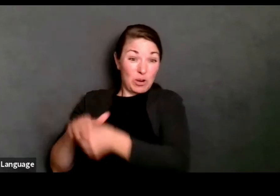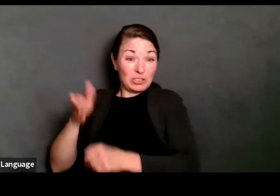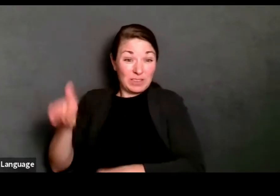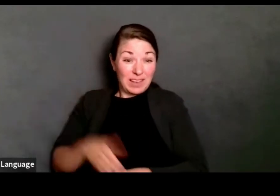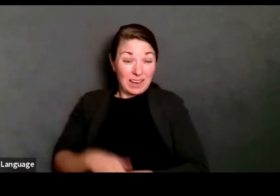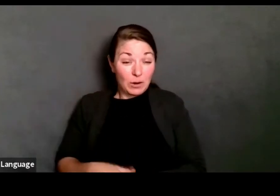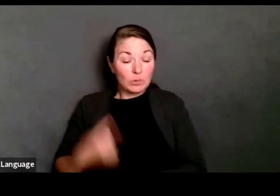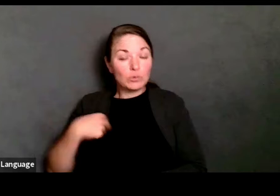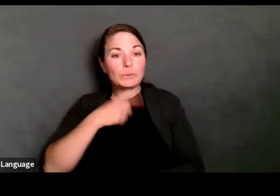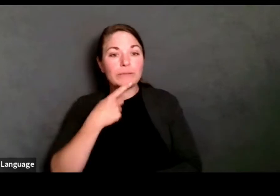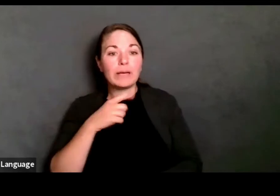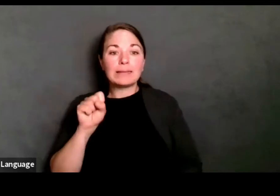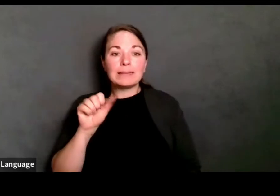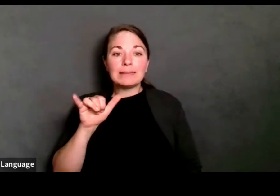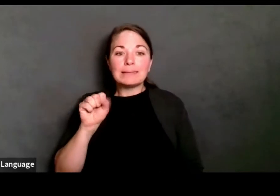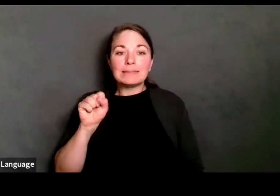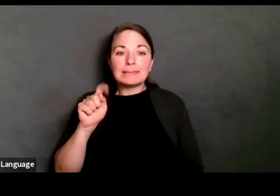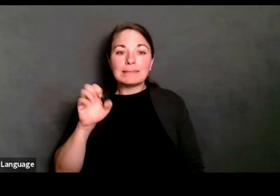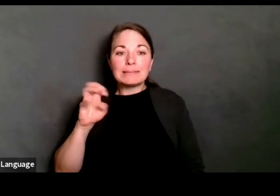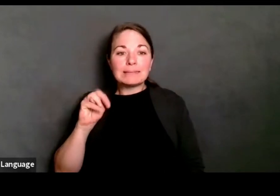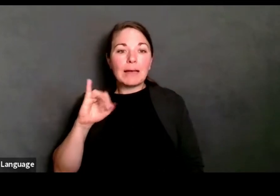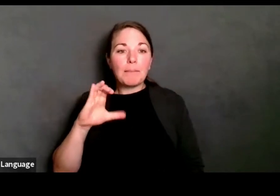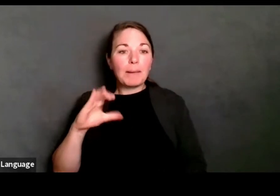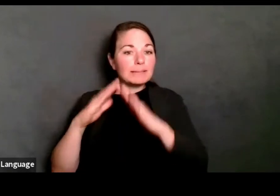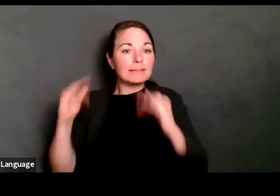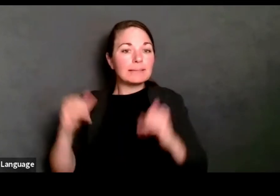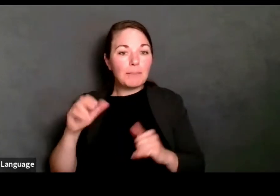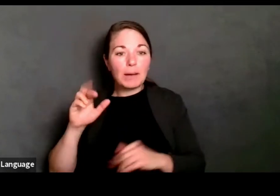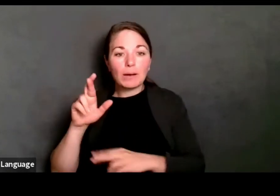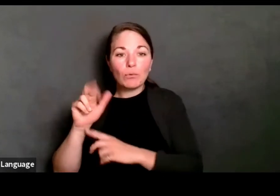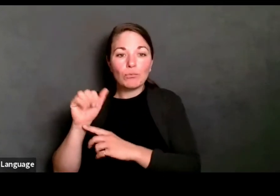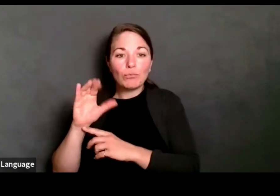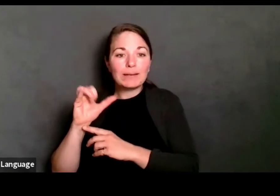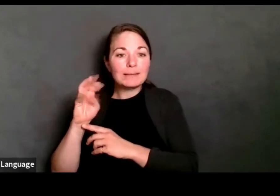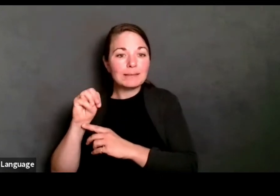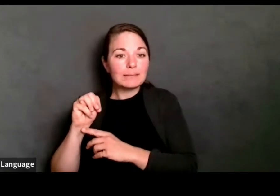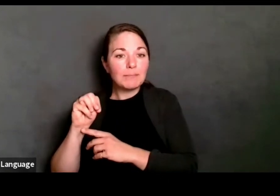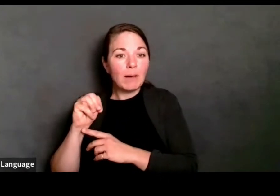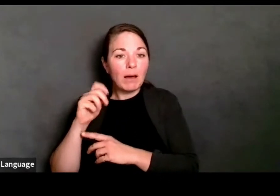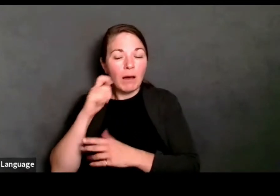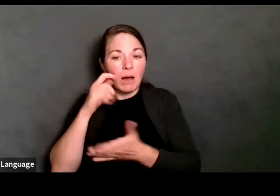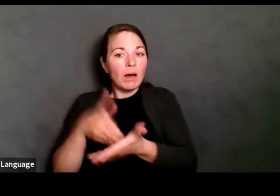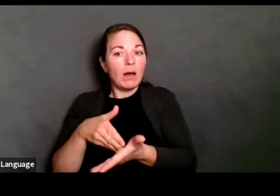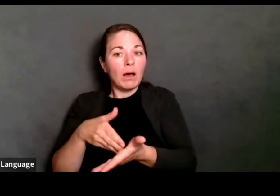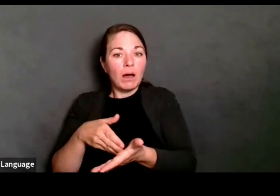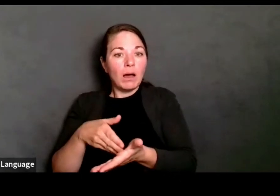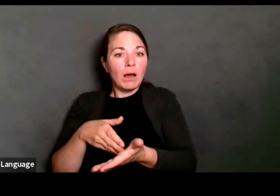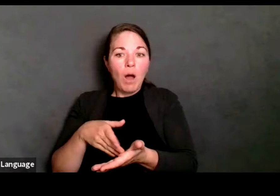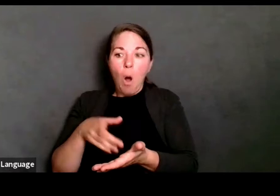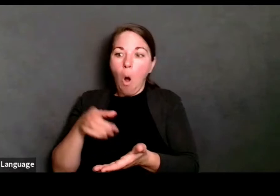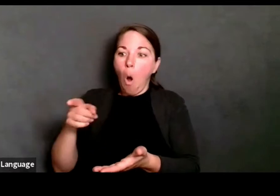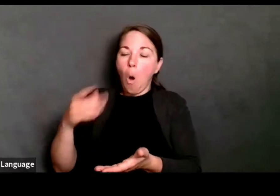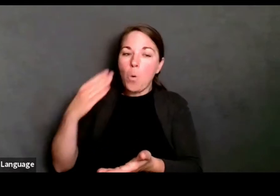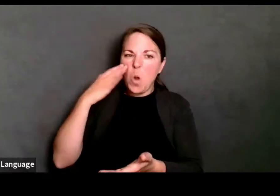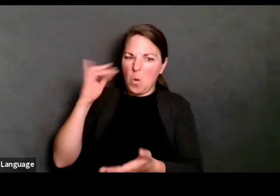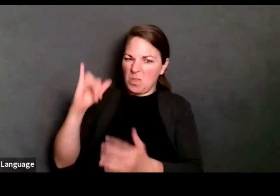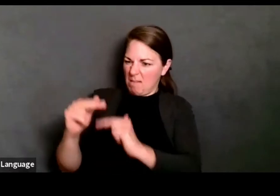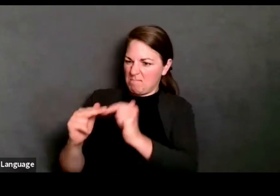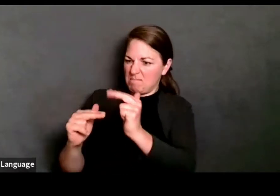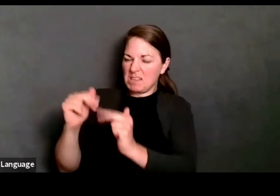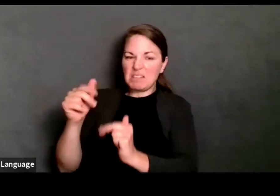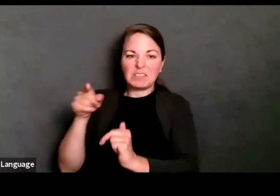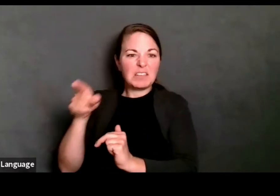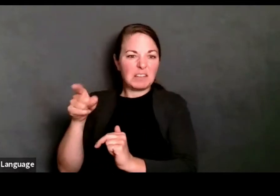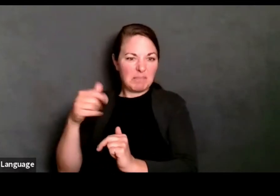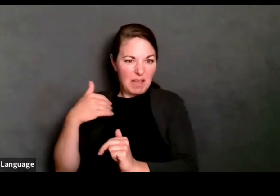out systemic racism, for example, it doesn't mean that we are pointing to an environment and saying, we know that there are a lot of